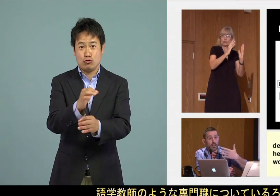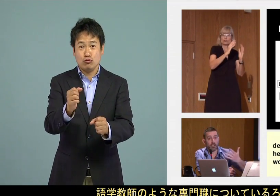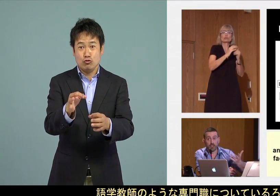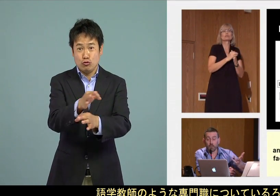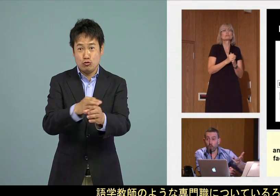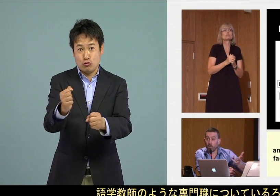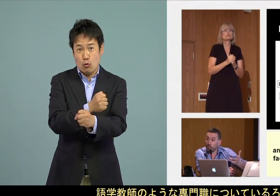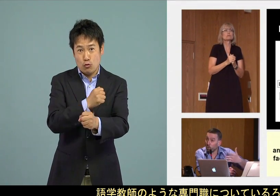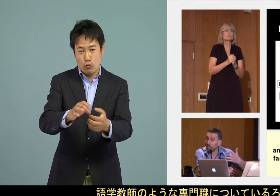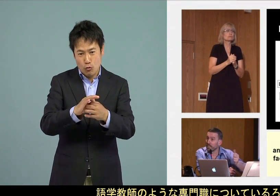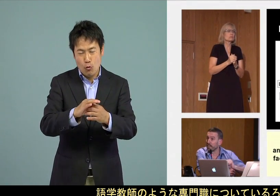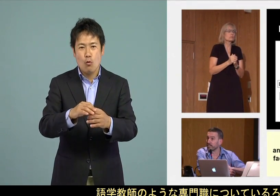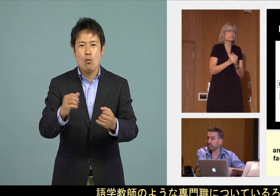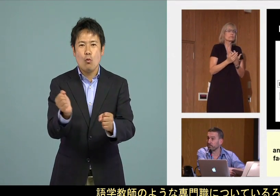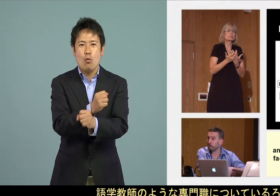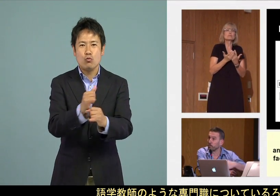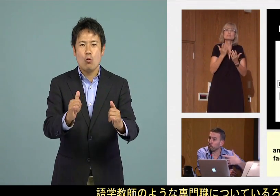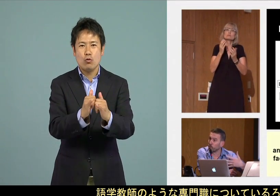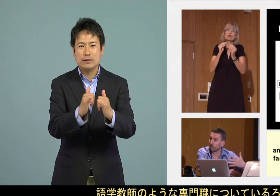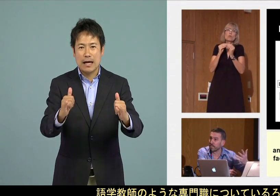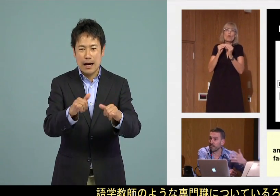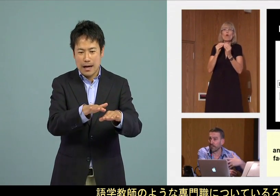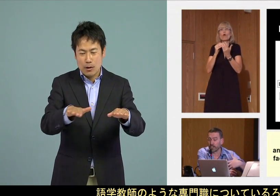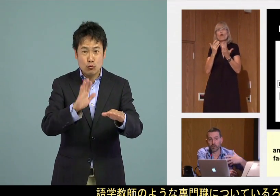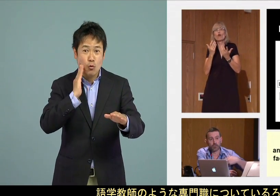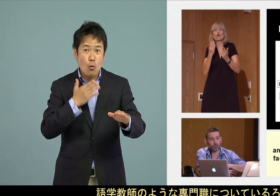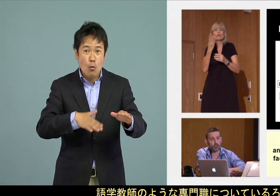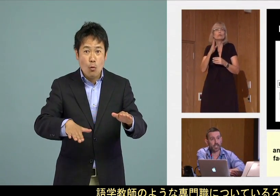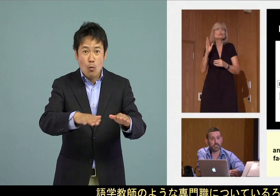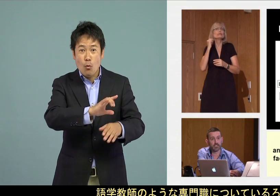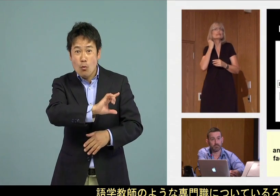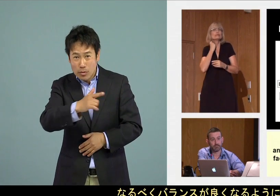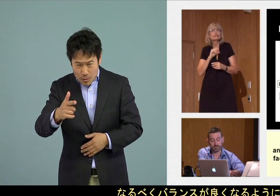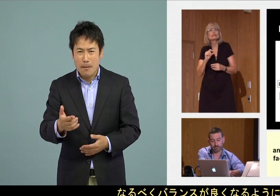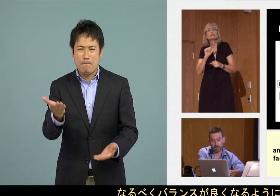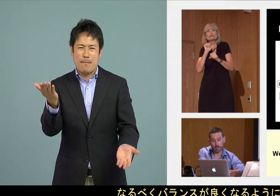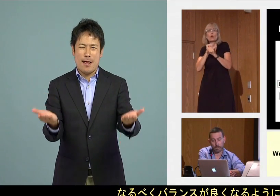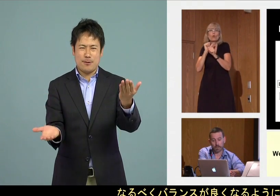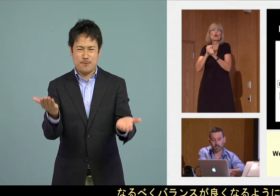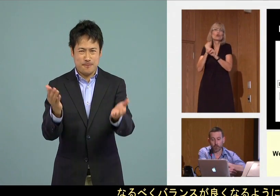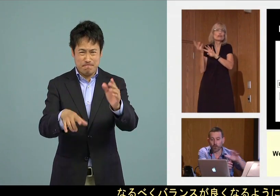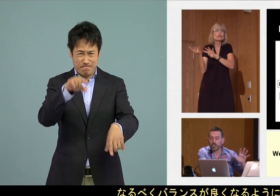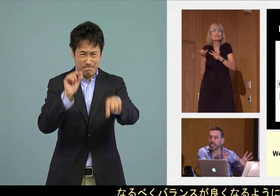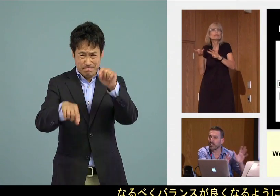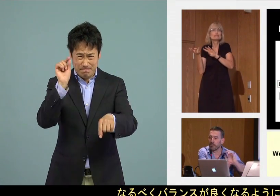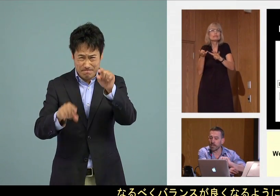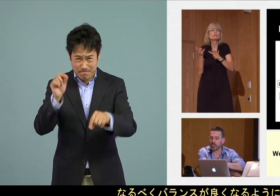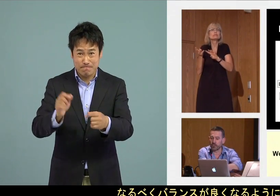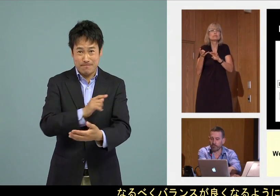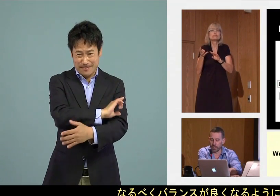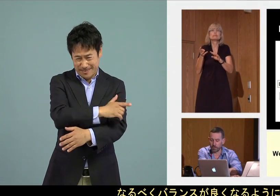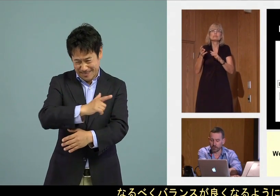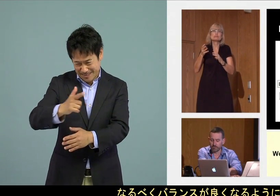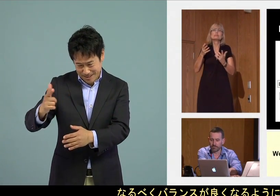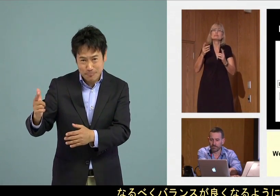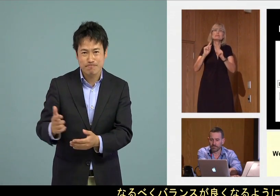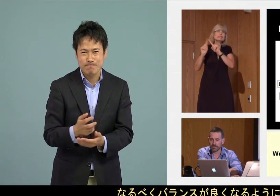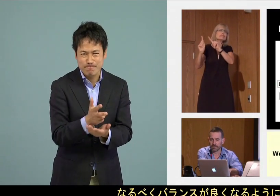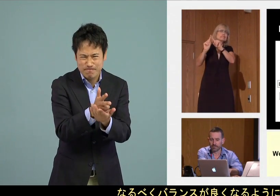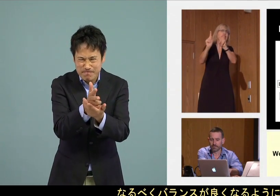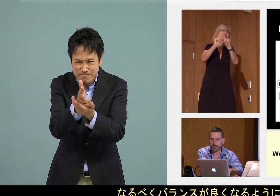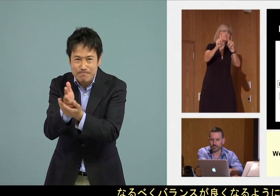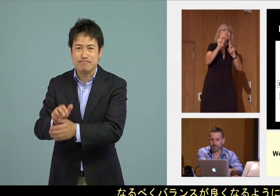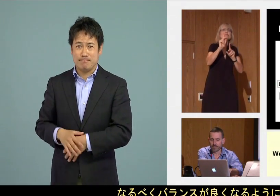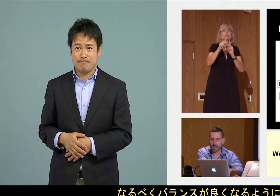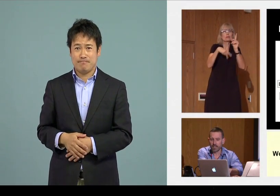more working class deaf people who worked in factories or trades. So we wanted to get a mixture of people.